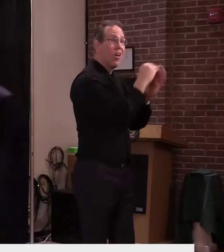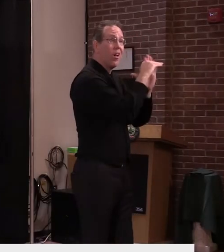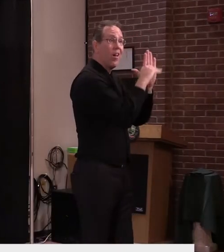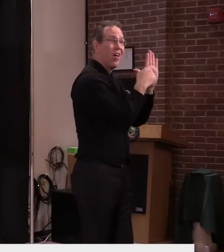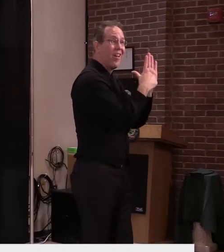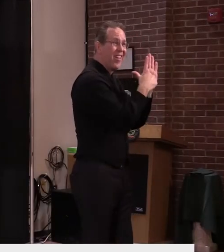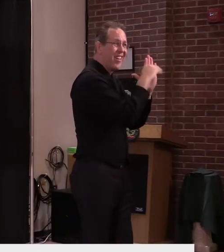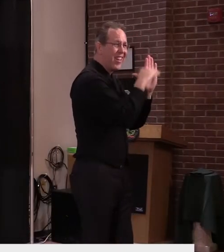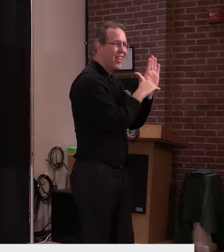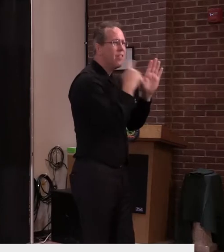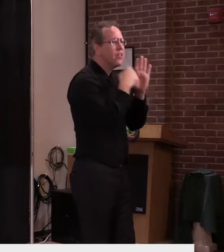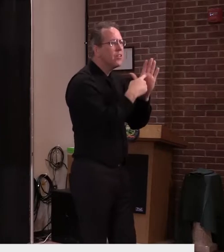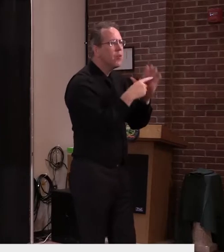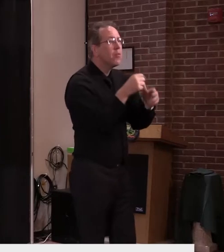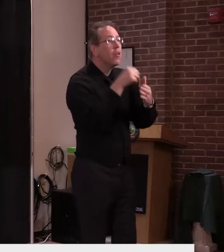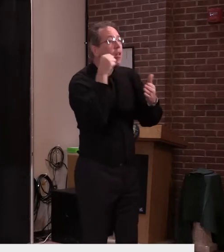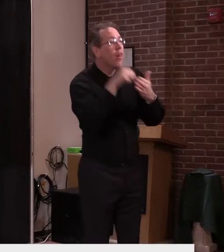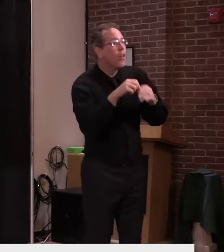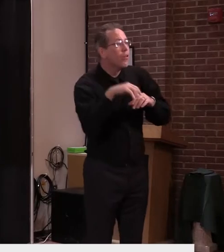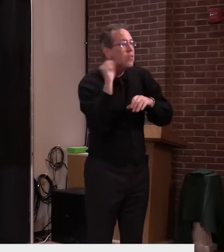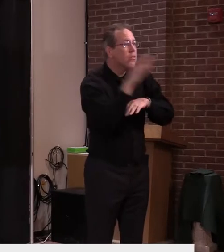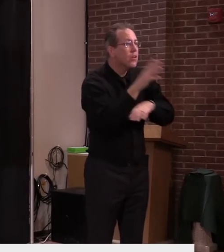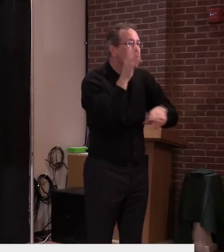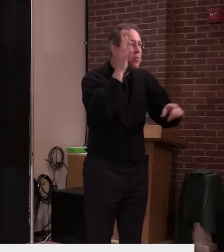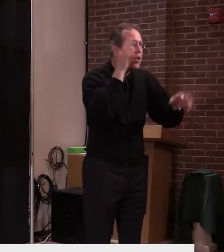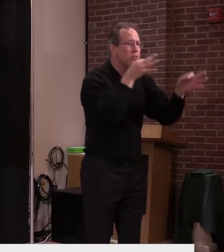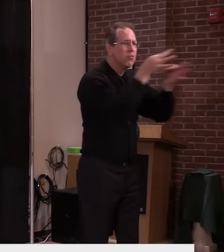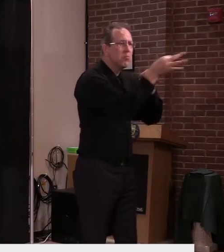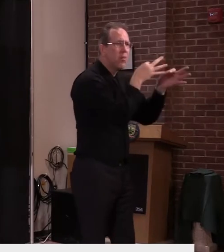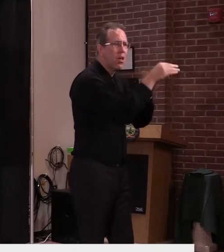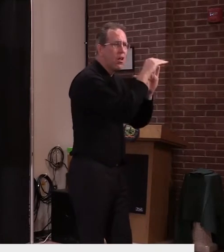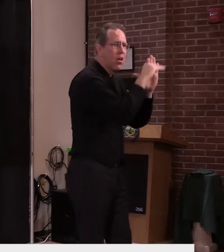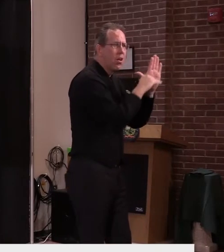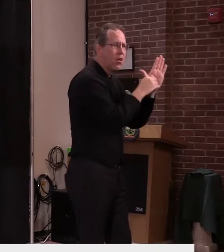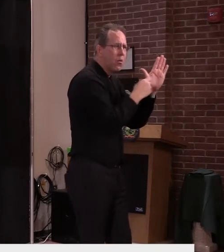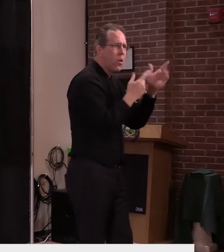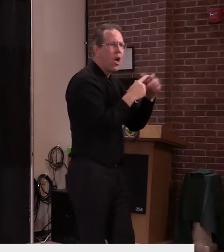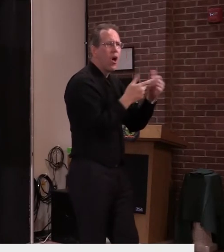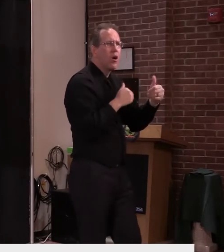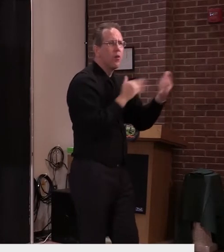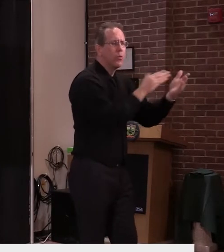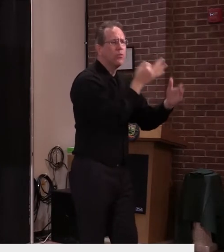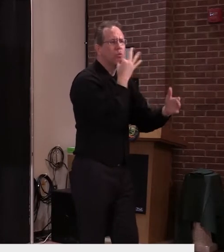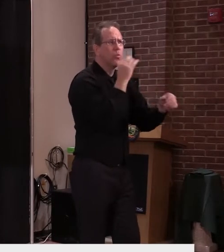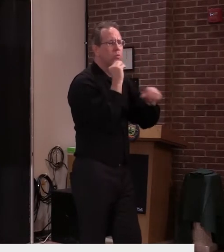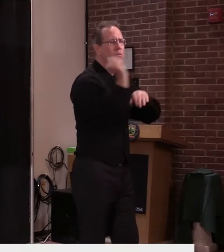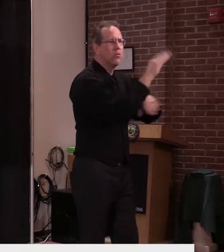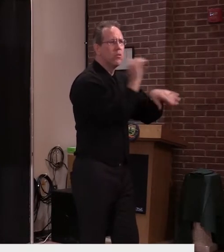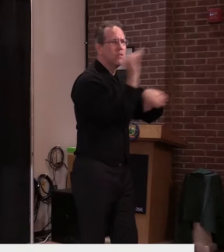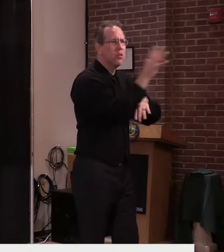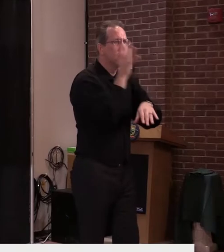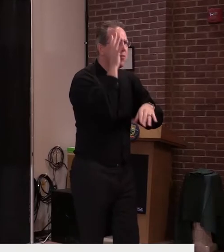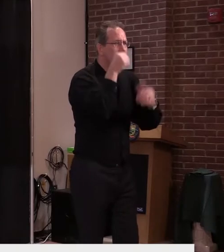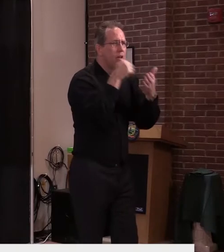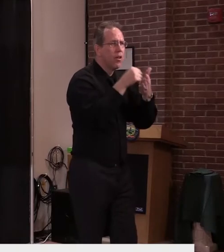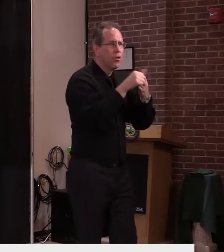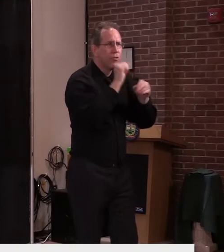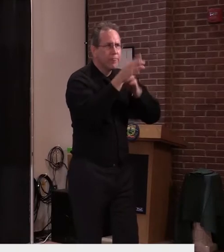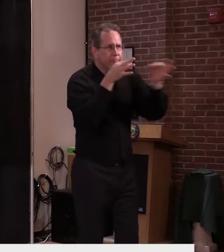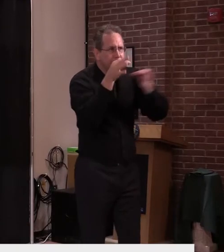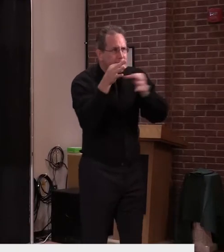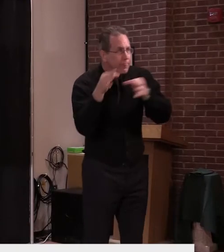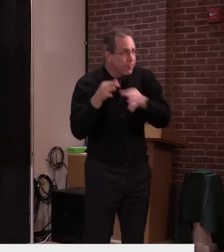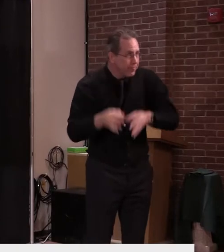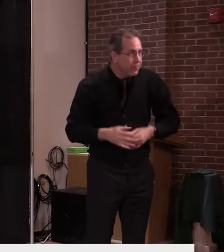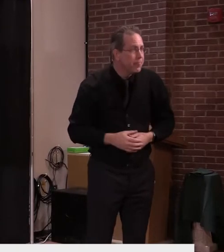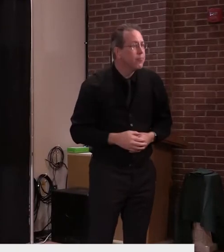communicate notification of a case. That work is underway. We're working closely with the leadership of the School Nurses Association and